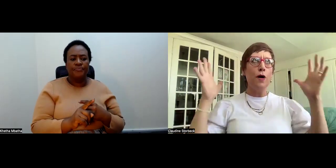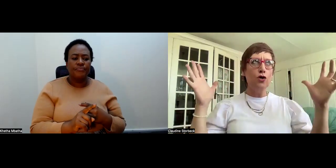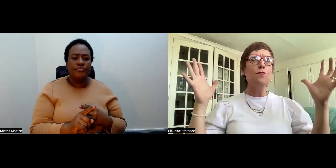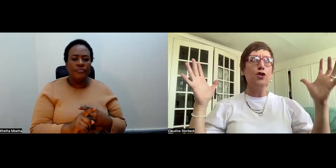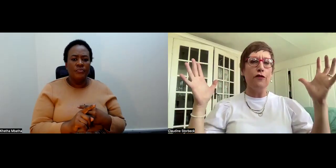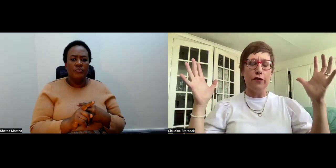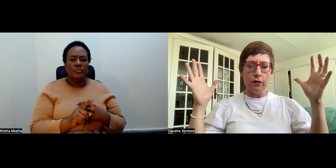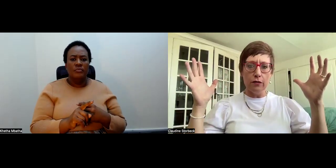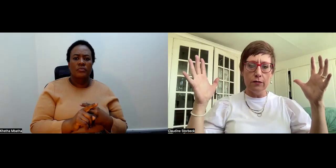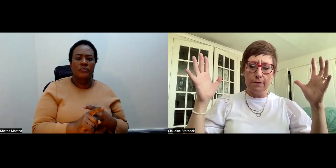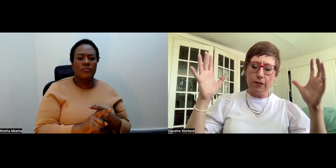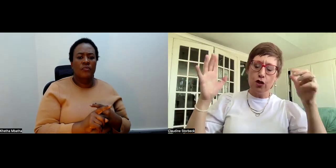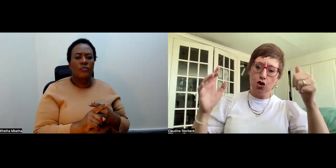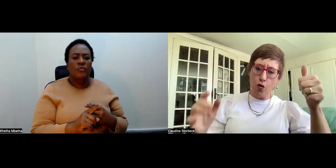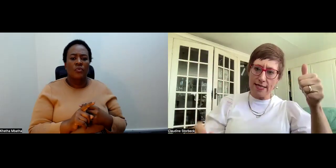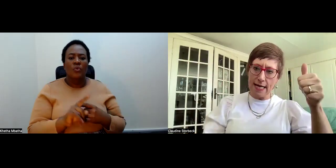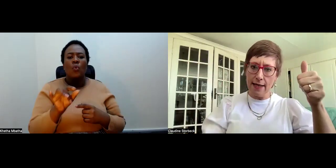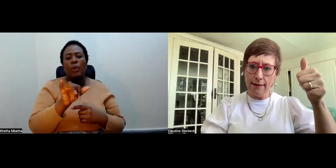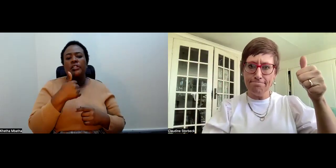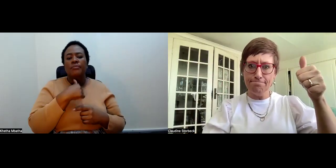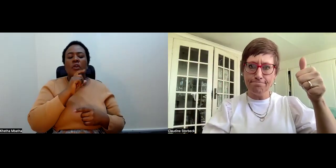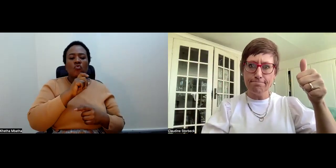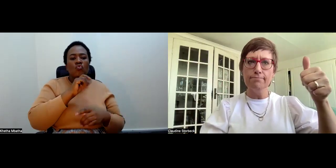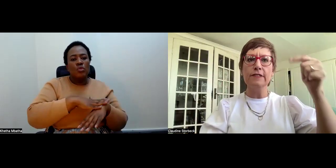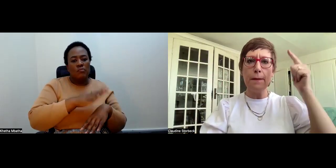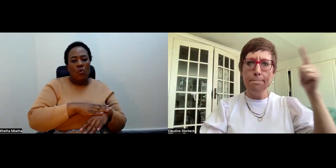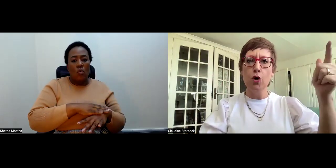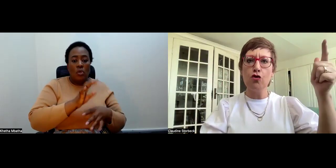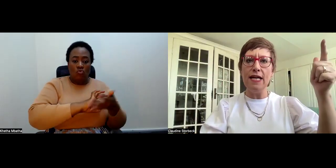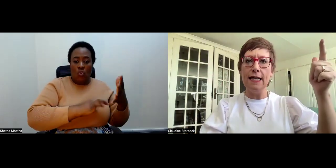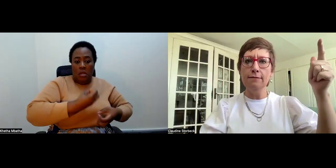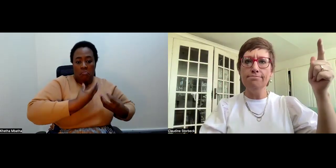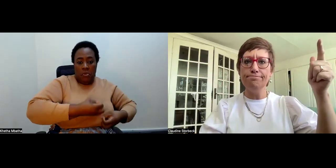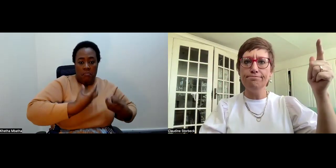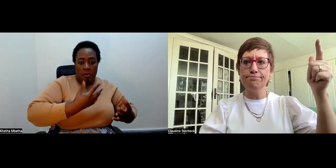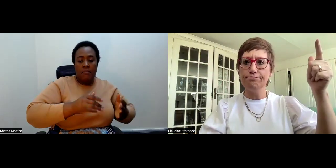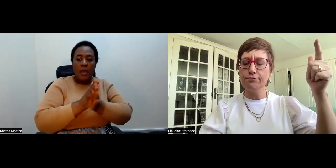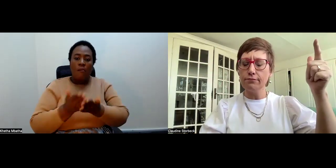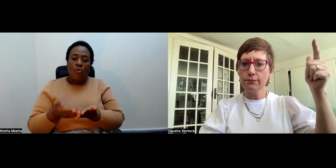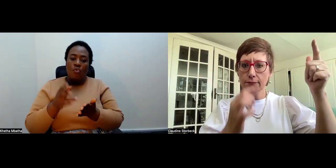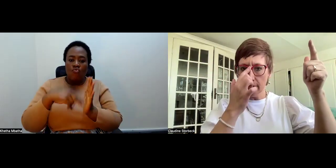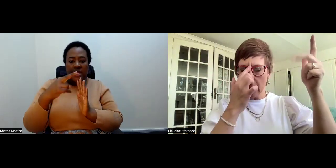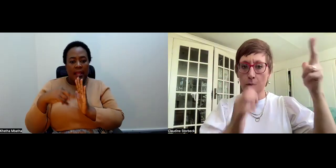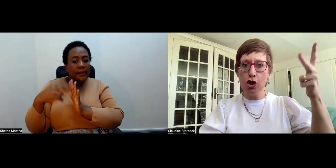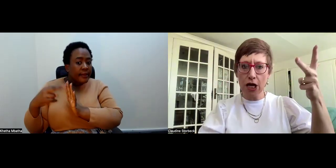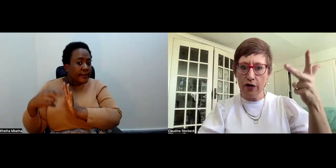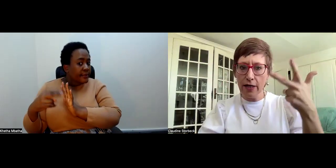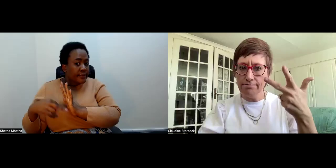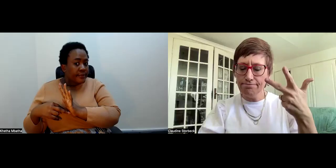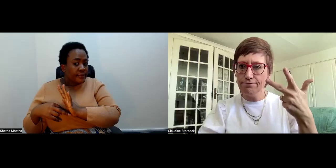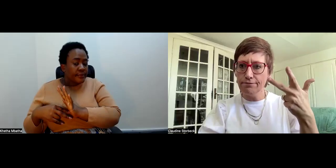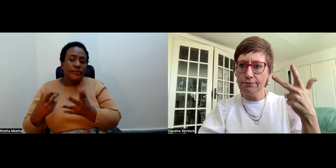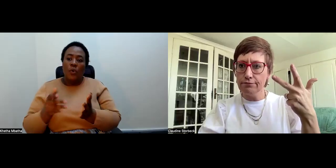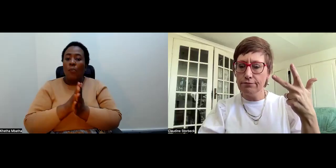which one do I use most often? Storytelling, book reading, book